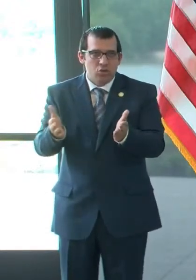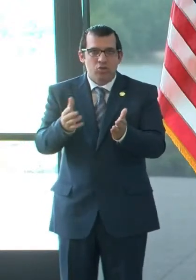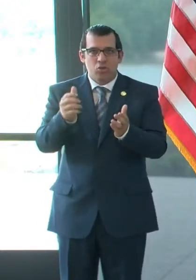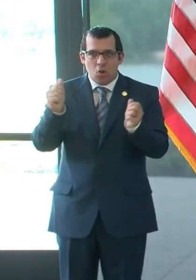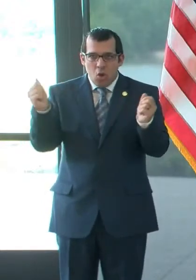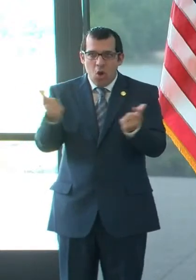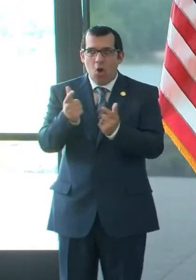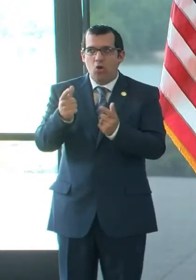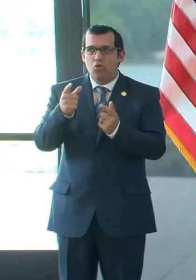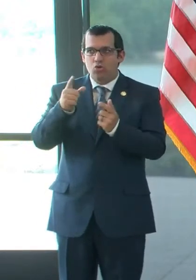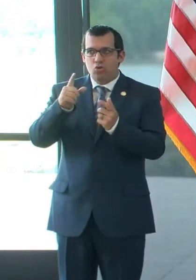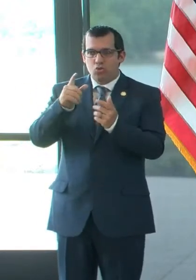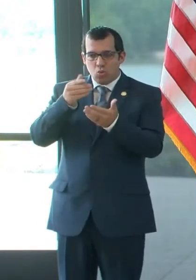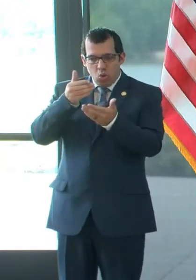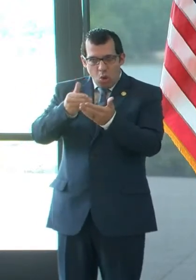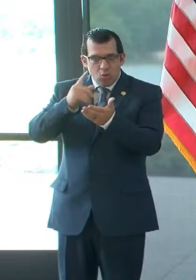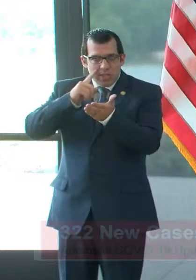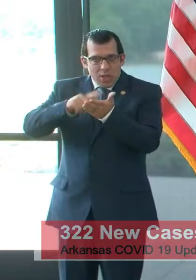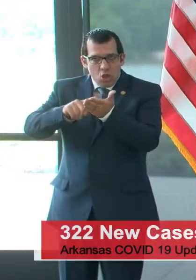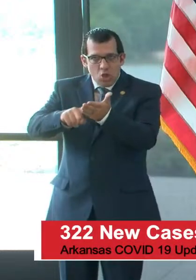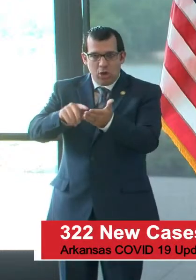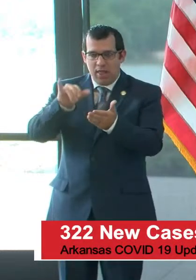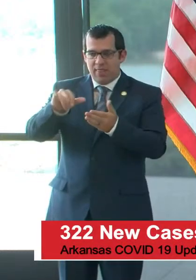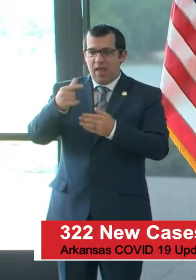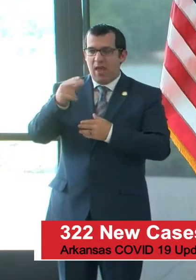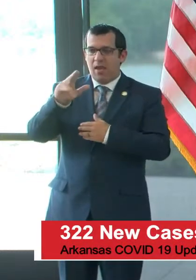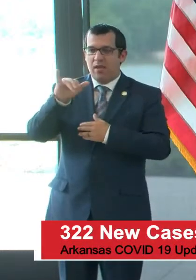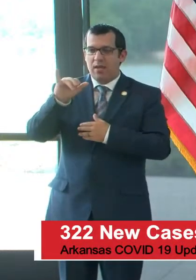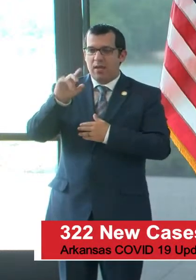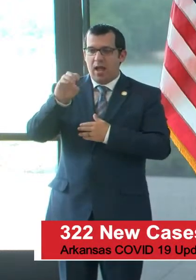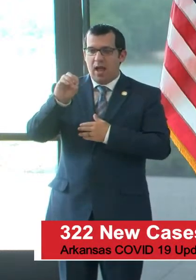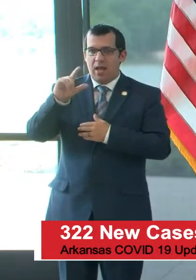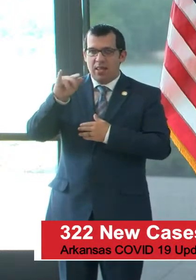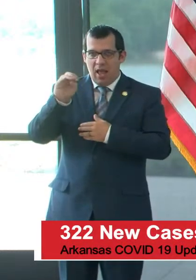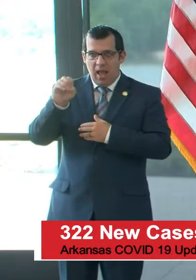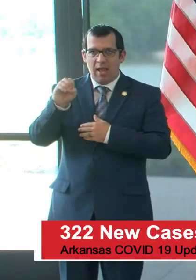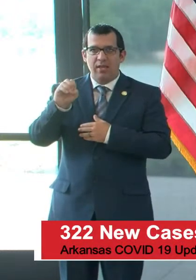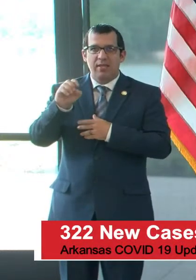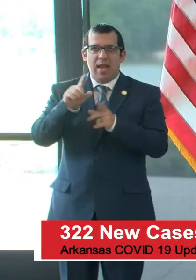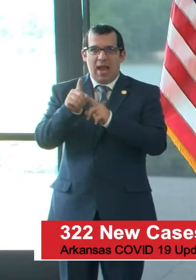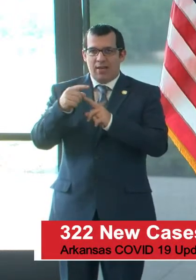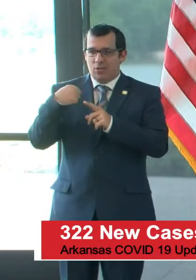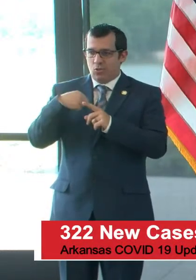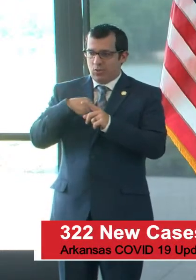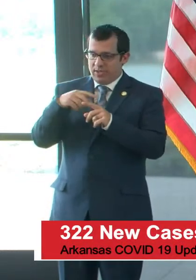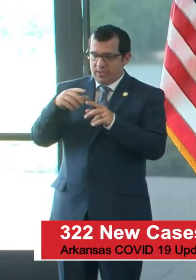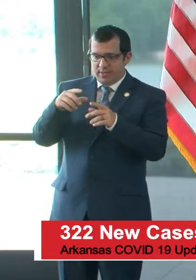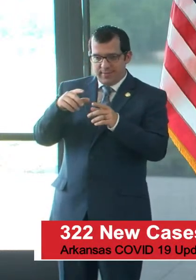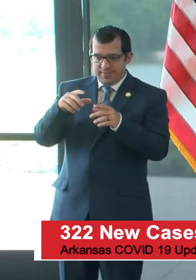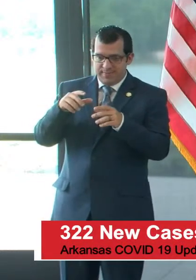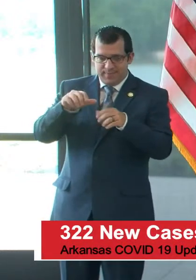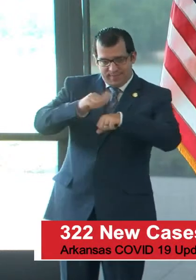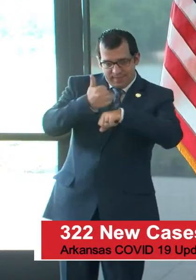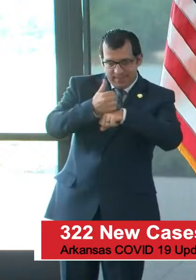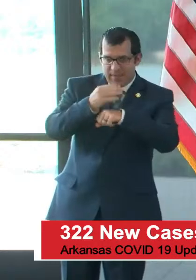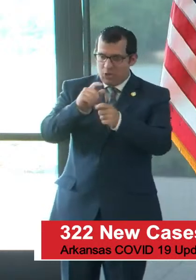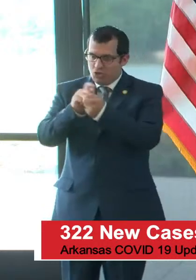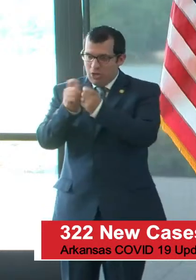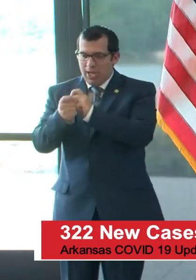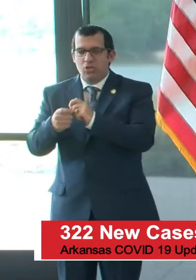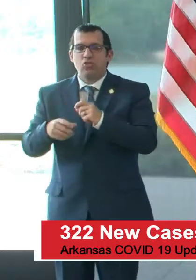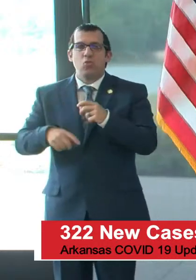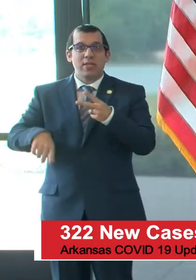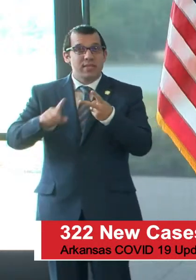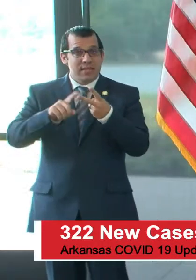to look closely at those guidelines as they're adopted and might be changed. And then